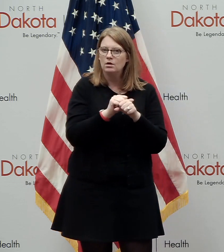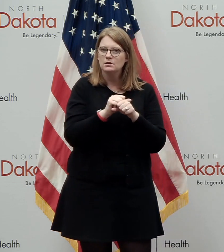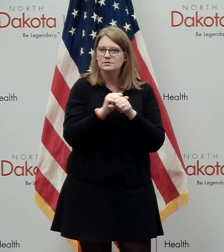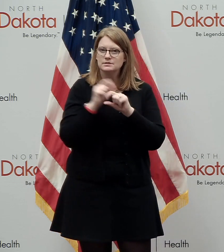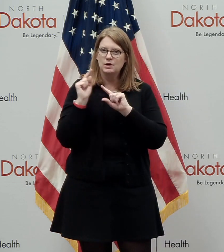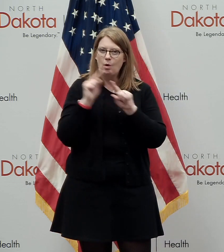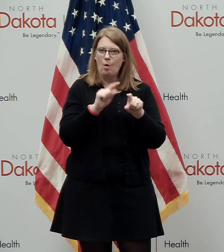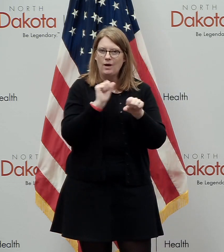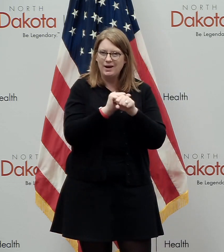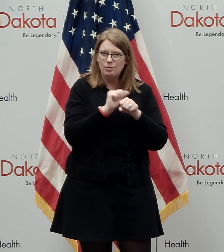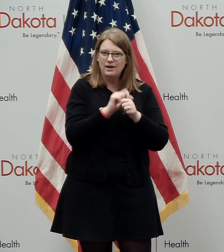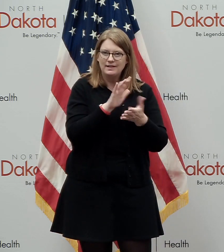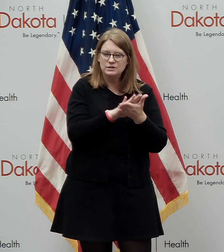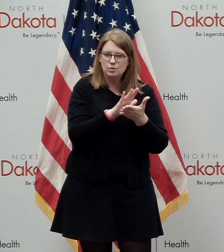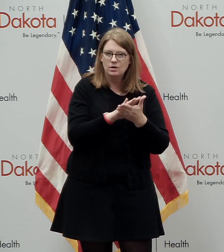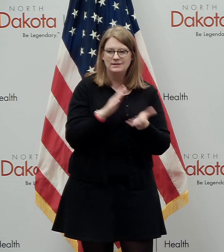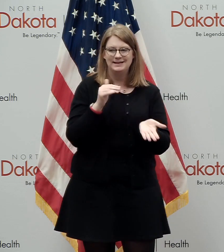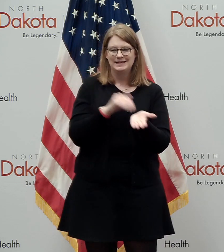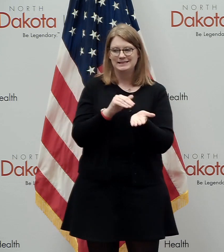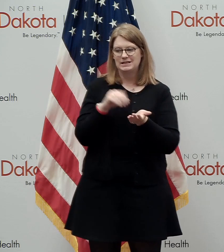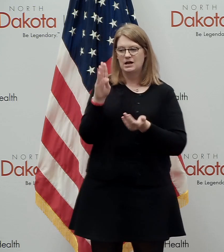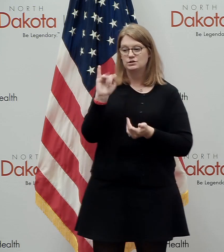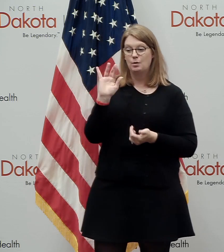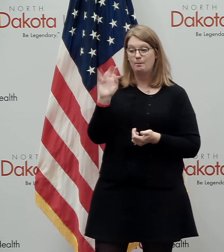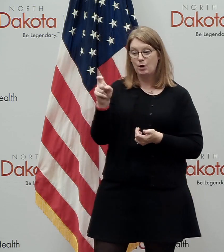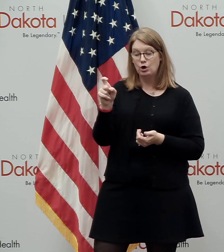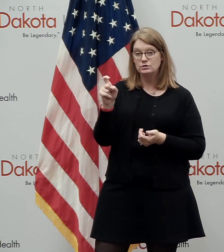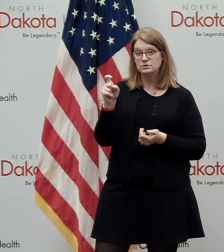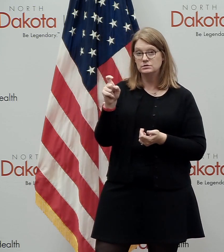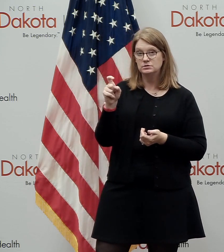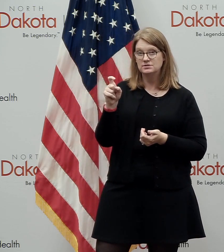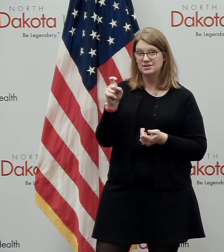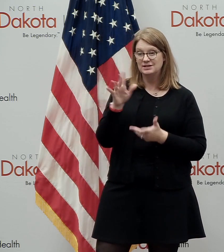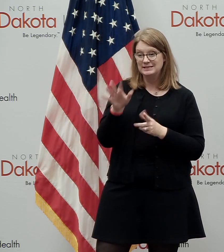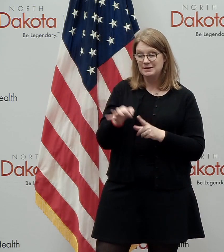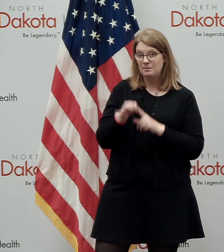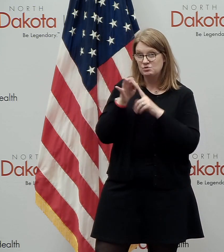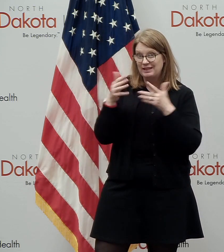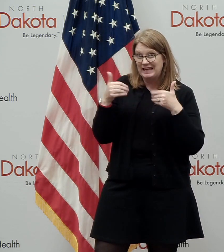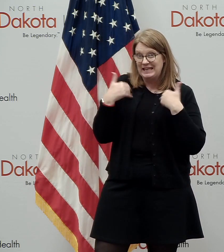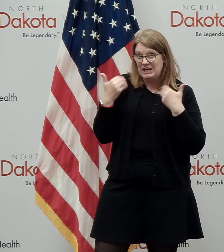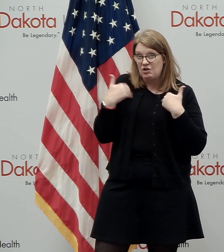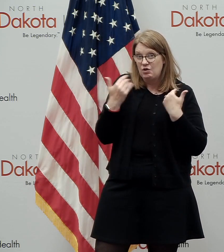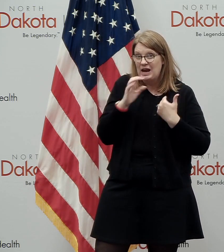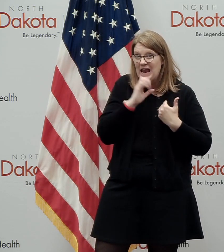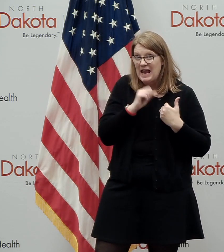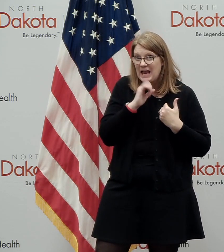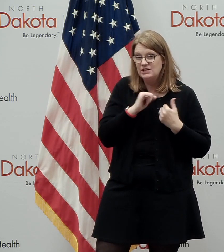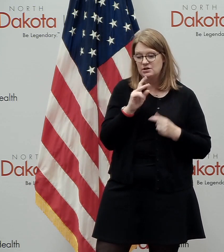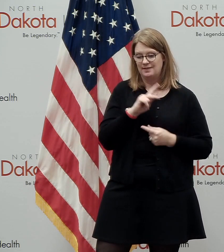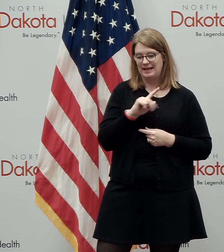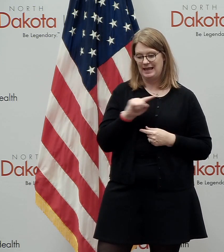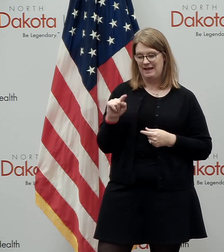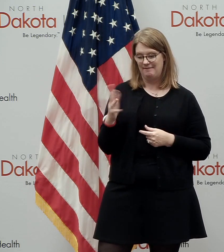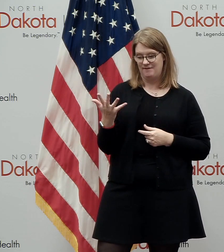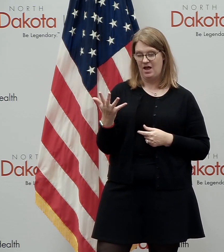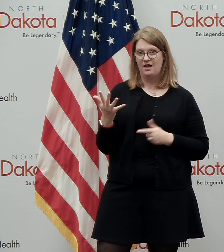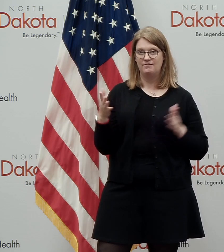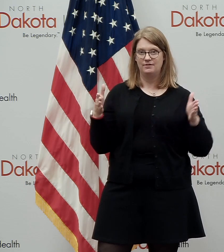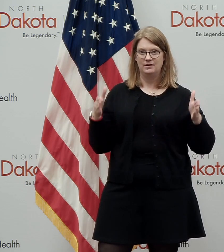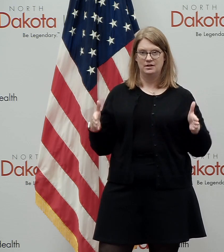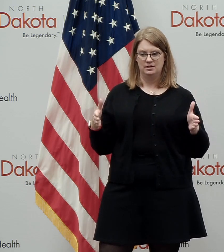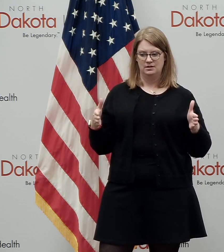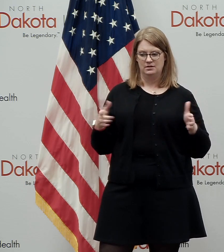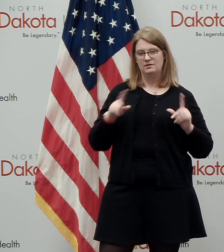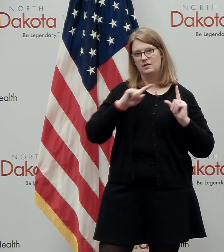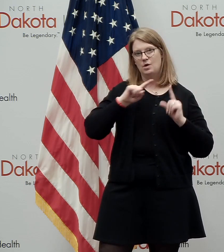As Dr. Burke said when she's here, particularly at the younger age levels, if kids that are in the K-5, for example, if they're